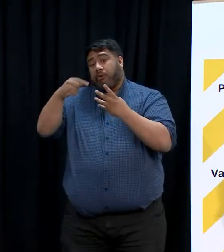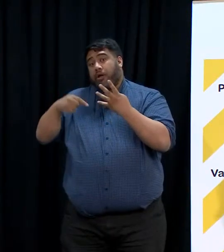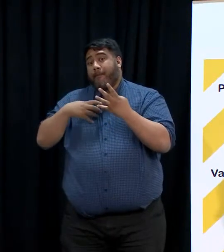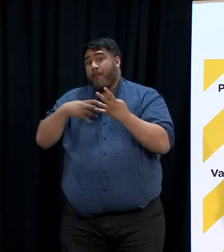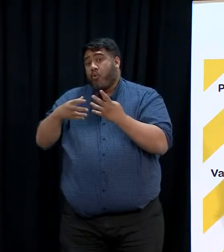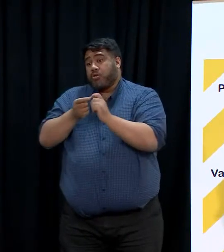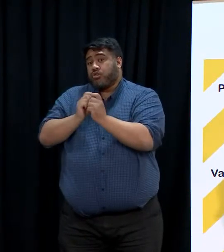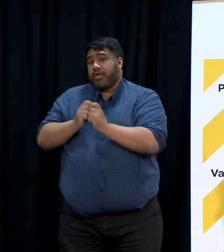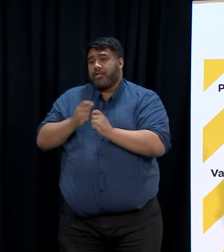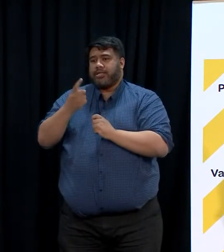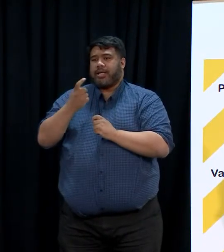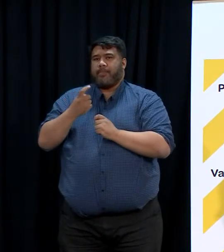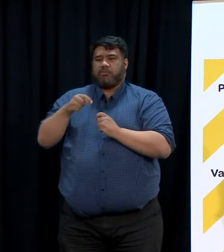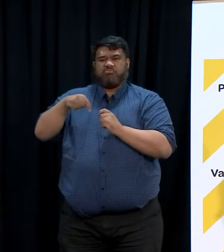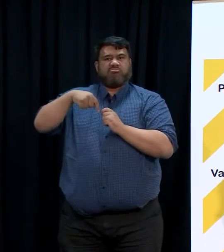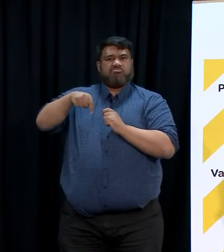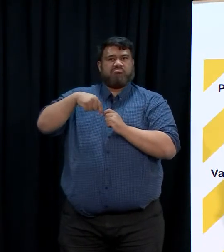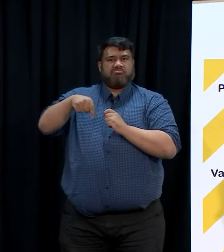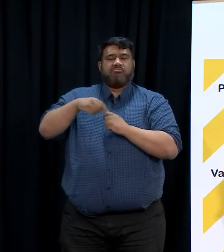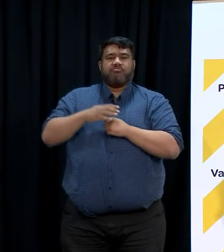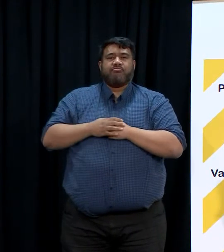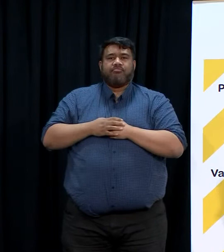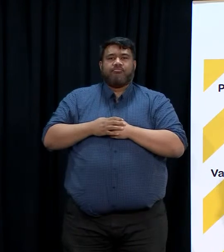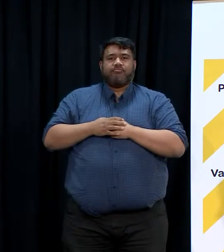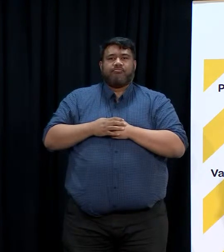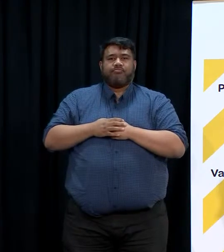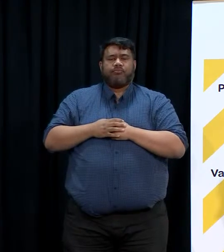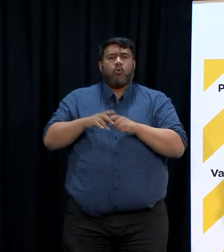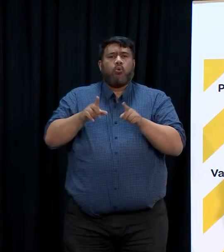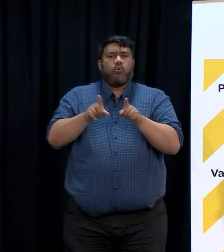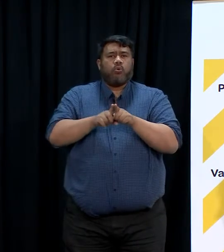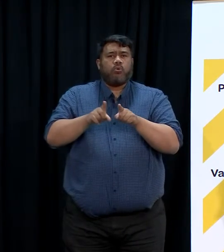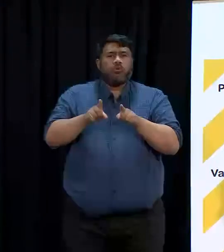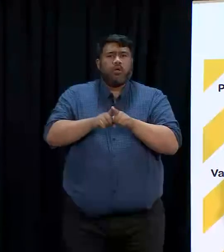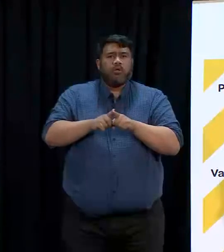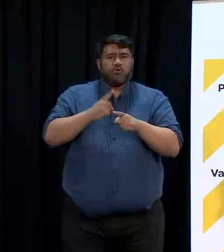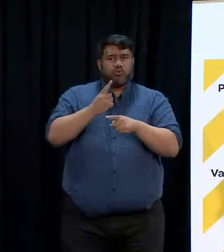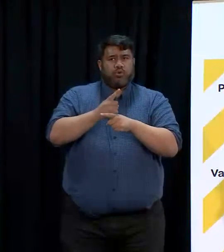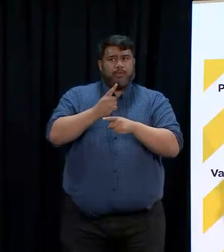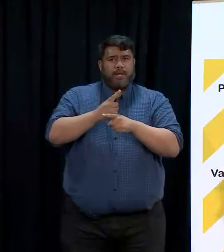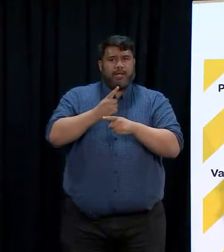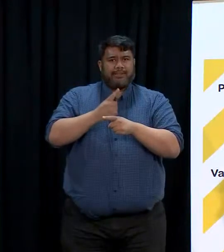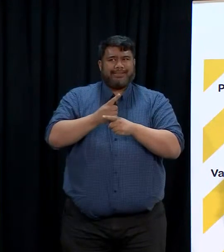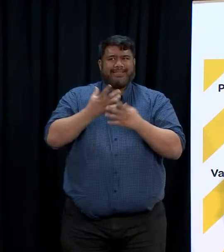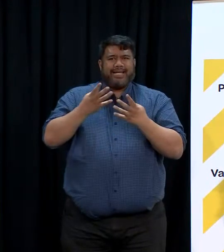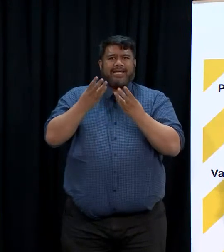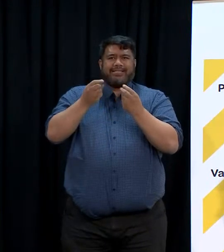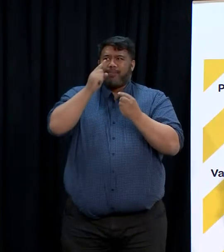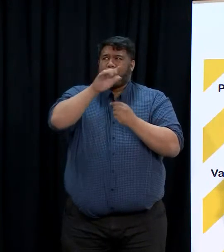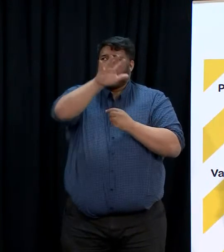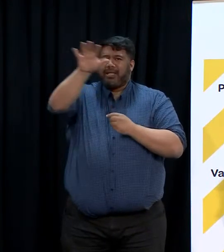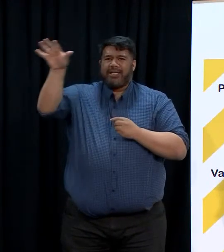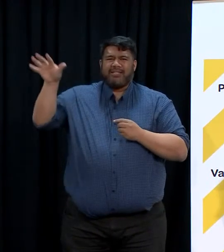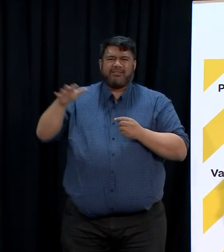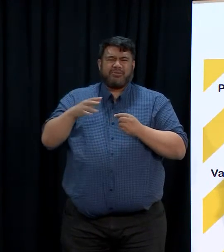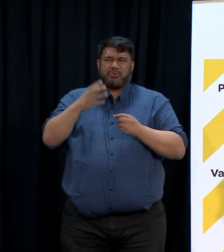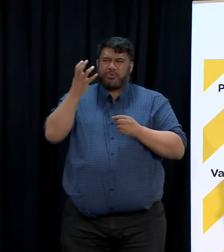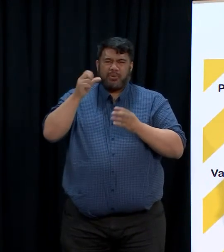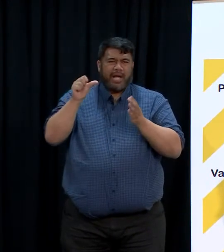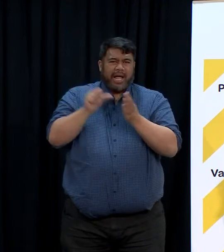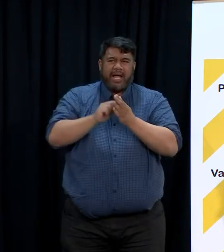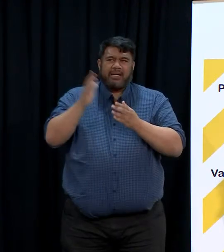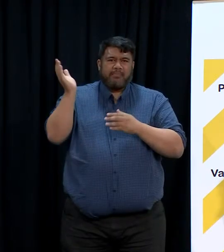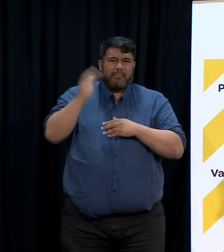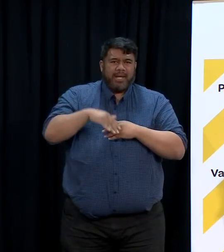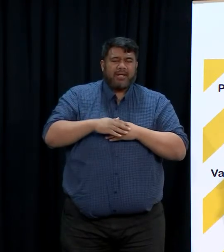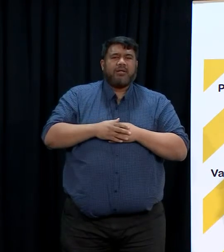that in the coming days. In the meantime, we are making some changes to address specific challenges that some groups are facing. From the end of